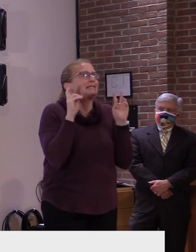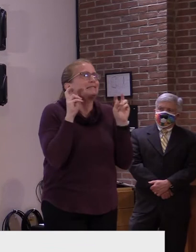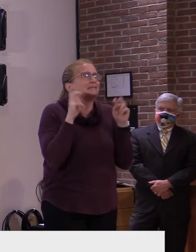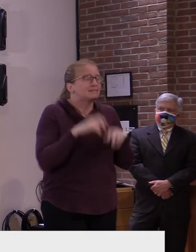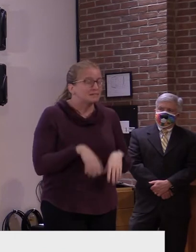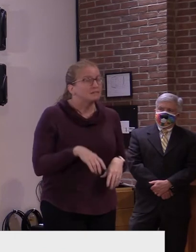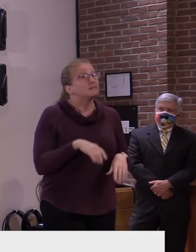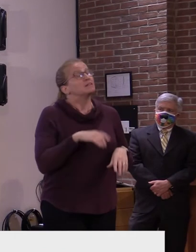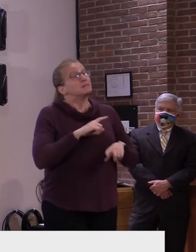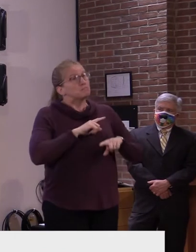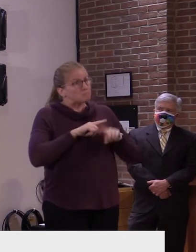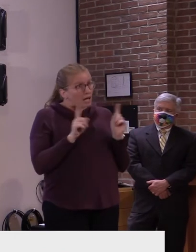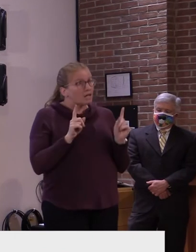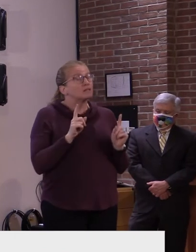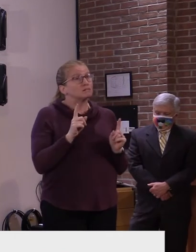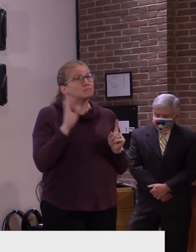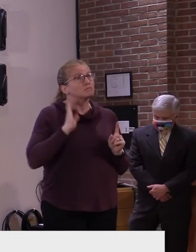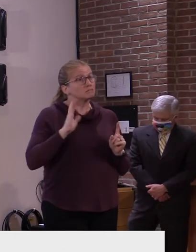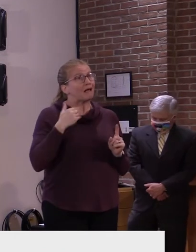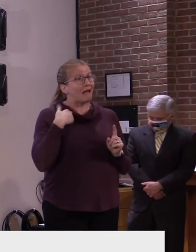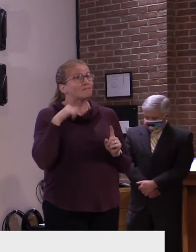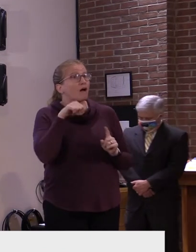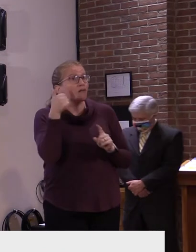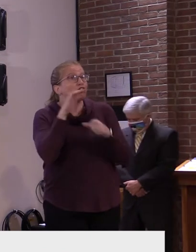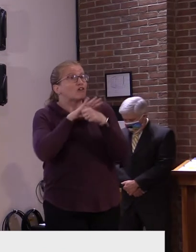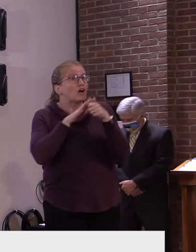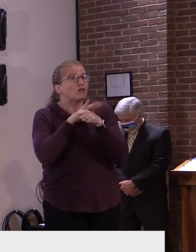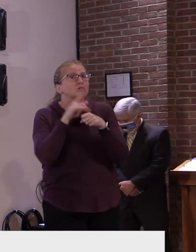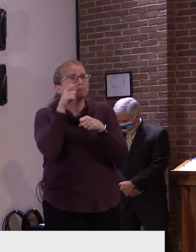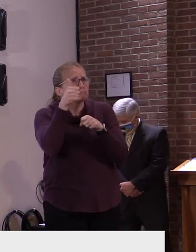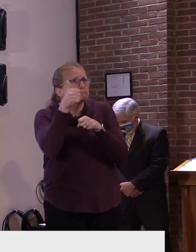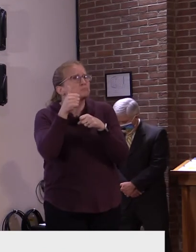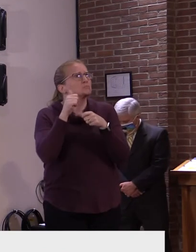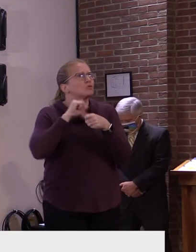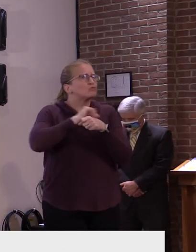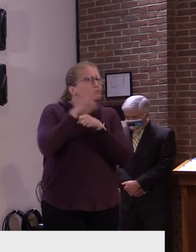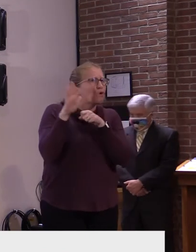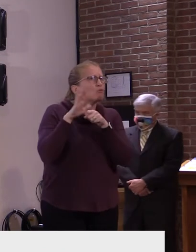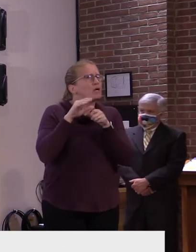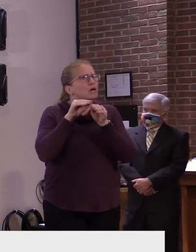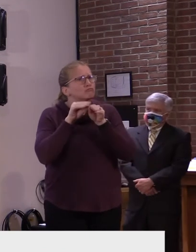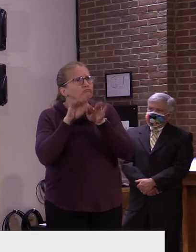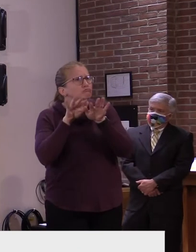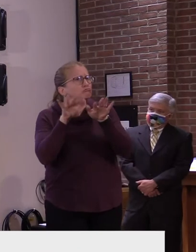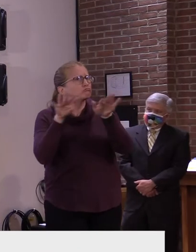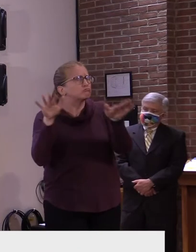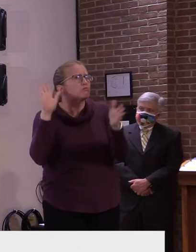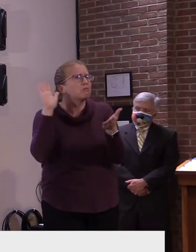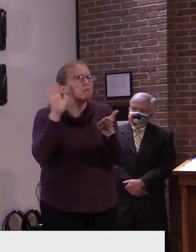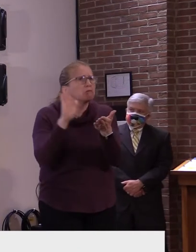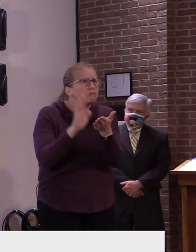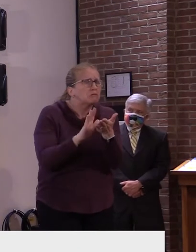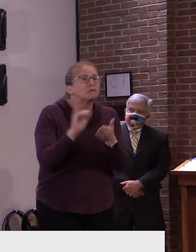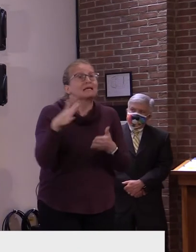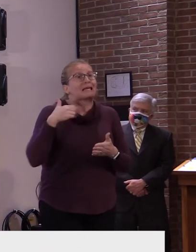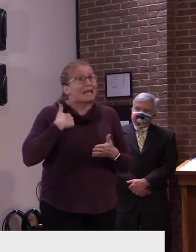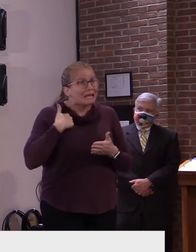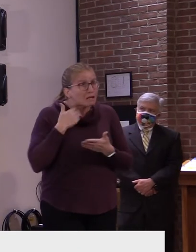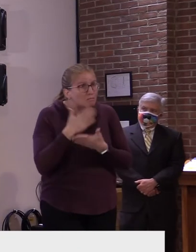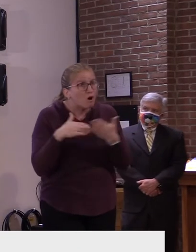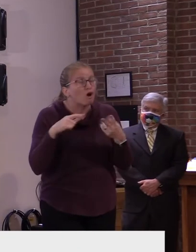successful in confronting the coronavirus which include the canadian maritime provinces